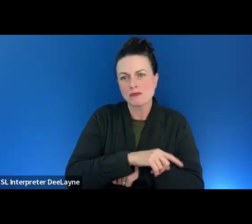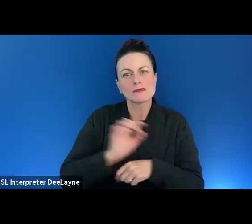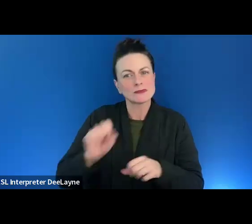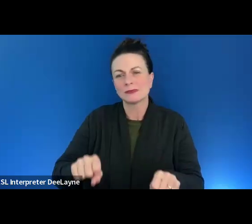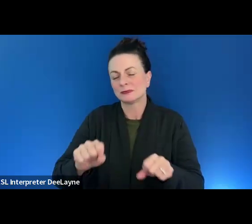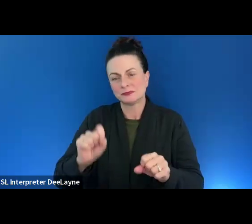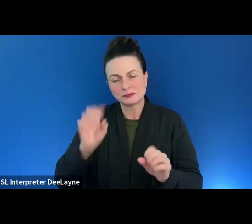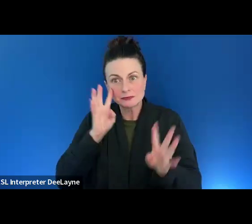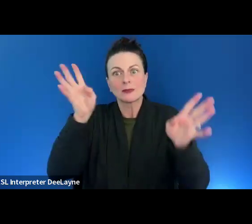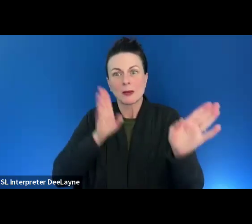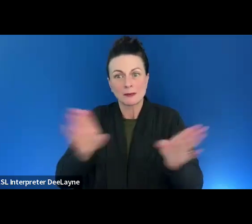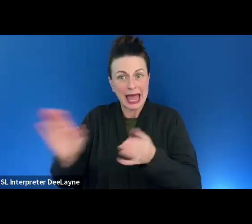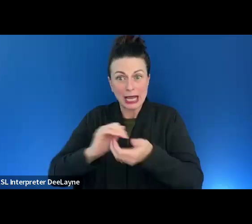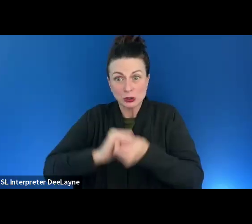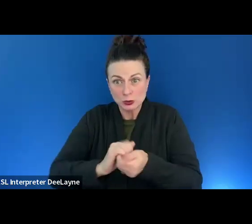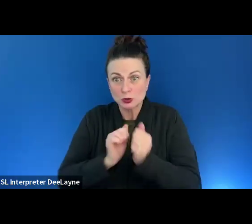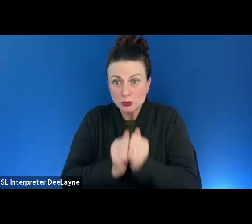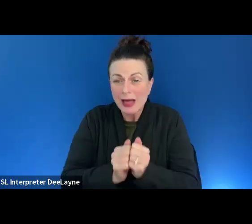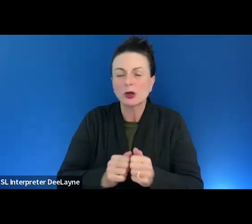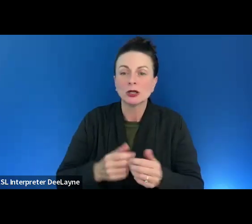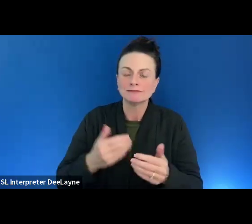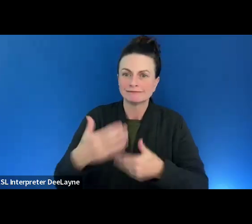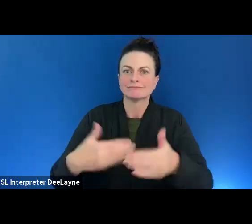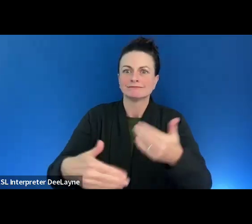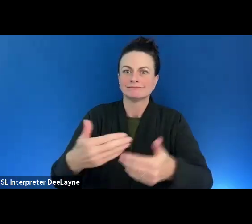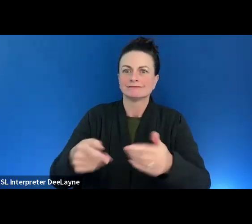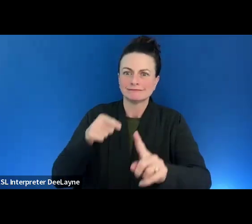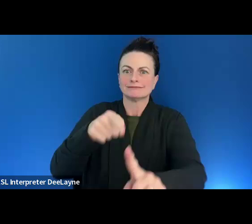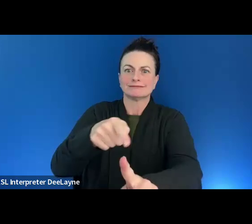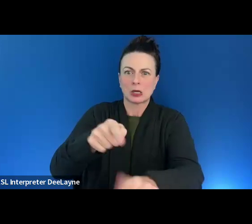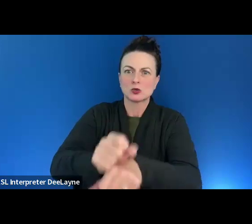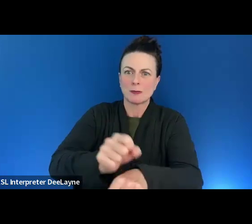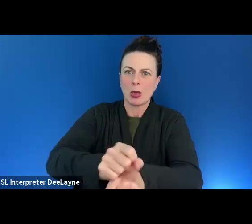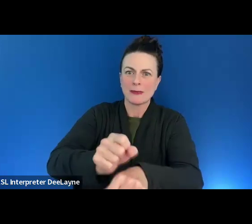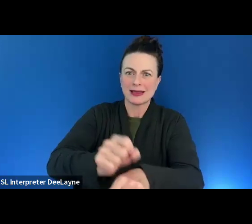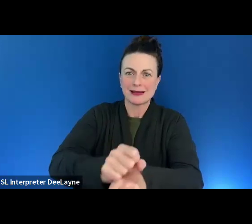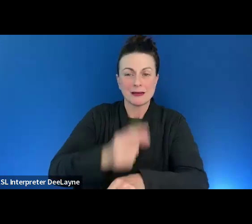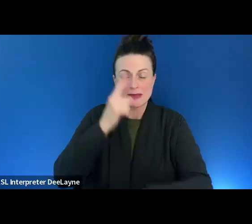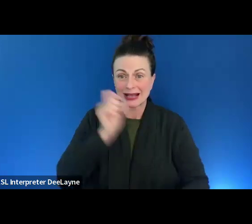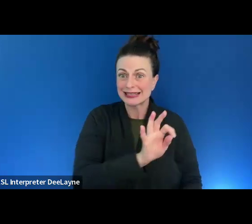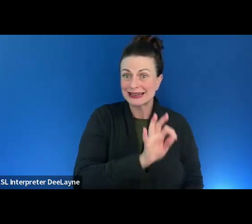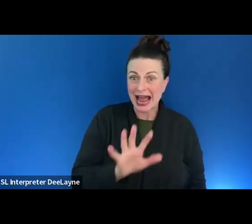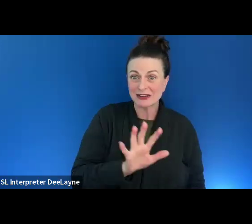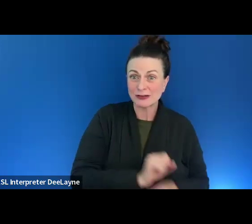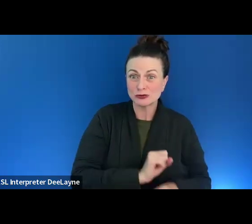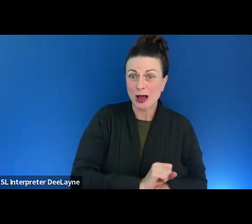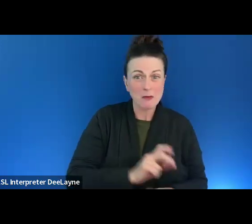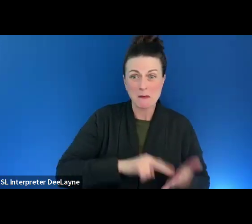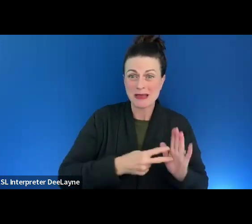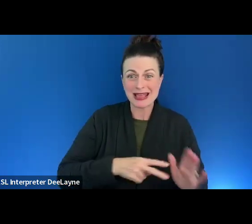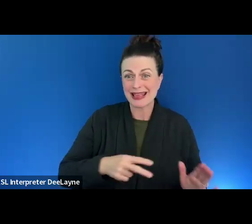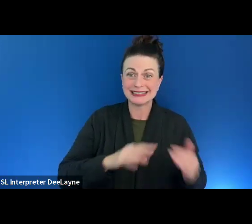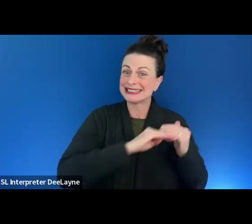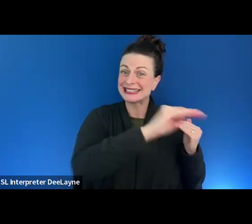come up with a plan to move them forward towards that gainful employment. Just because it's a 9 to 5 job does not mean that it's going to be